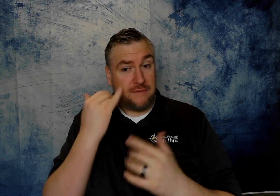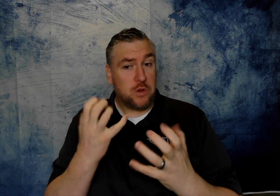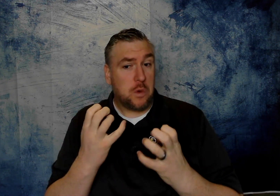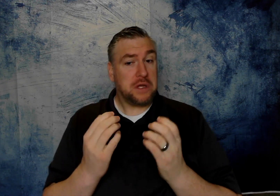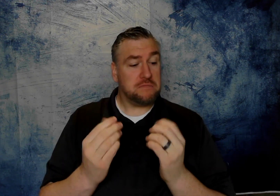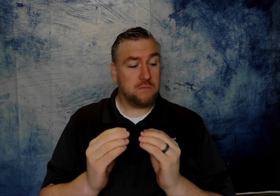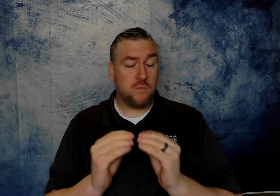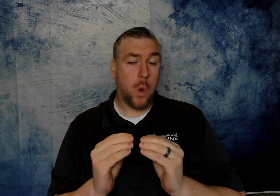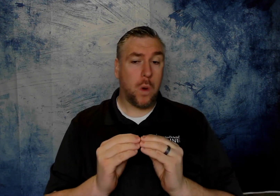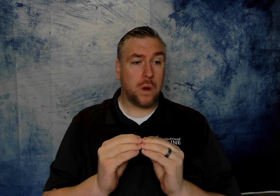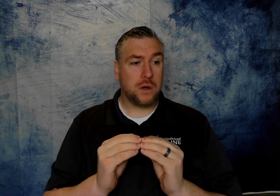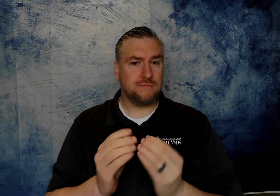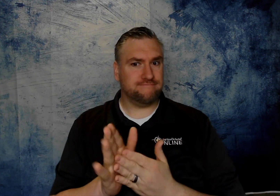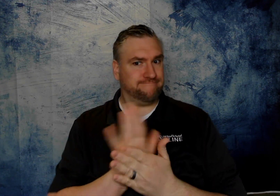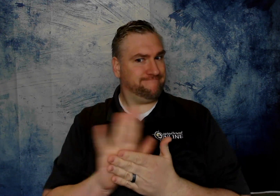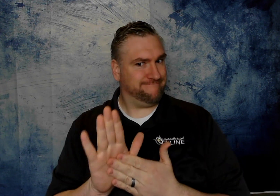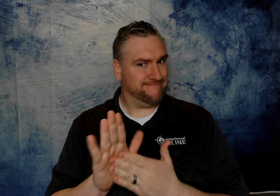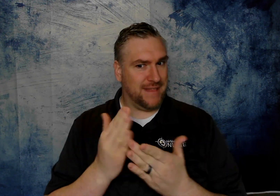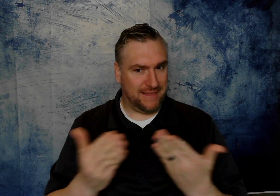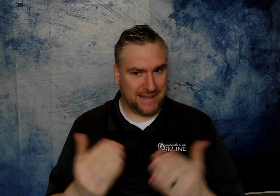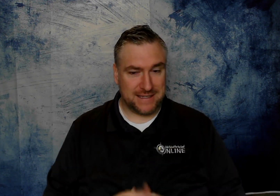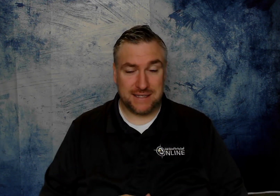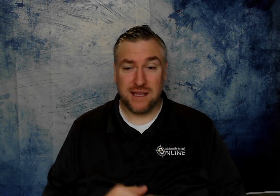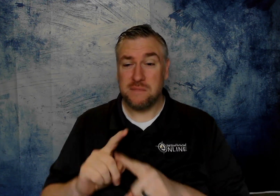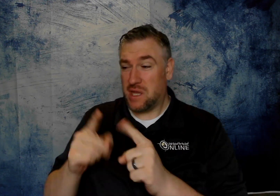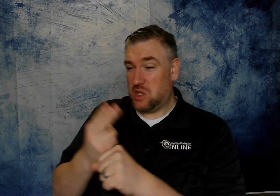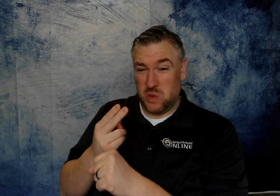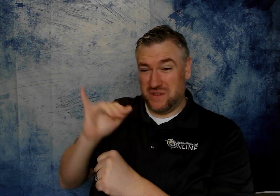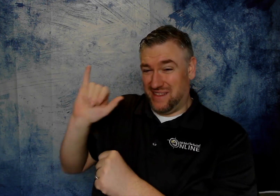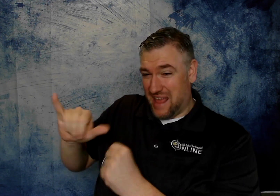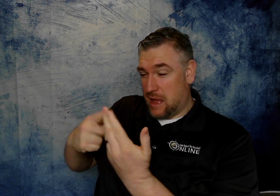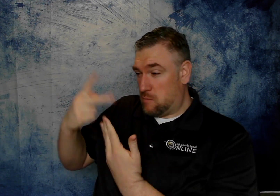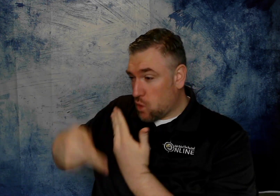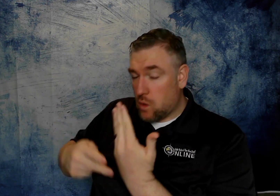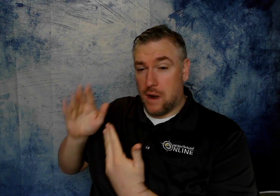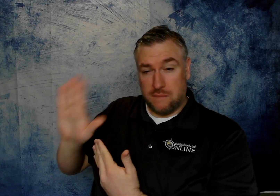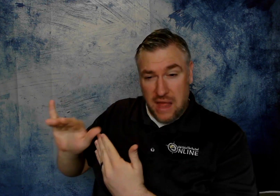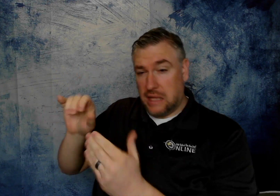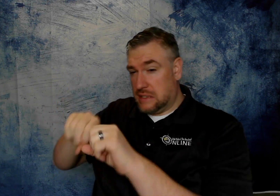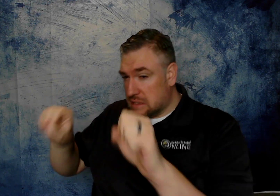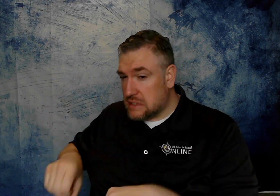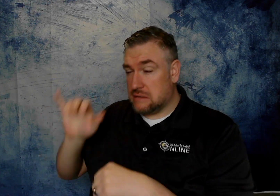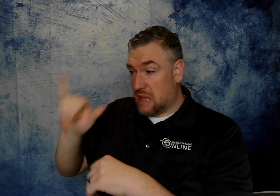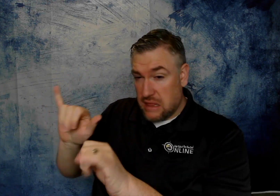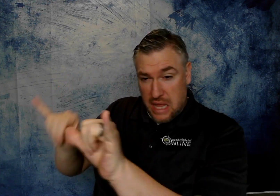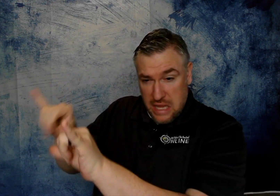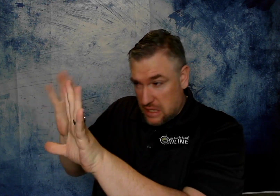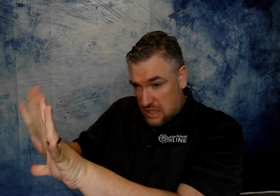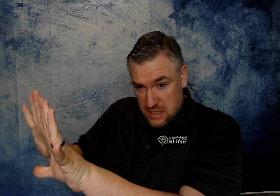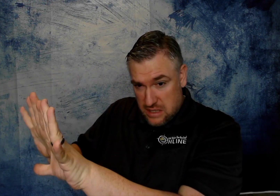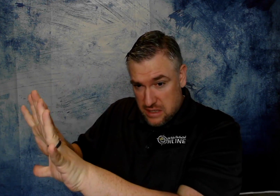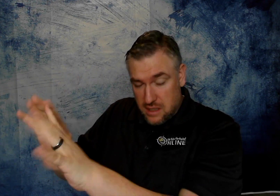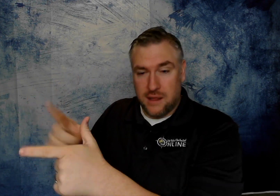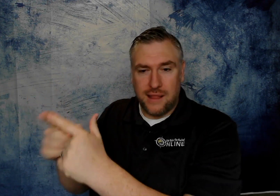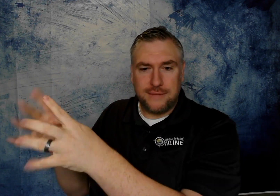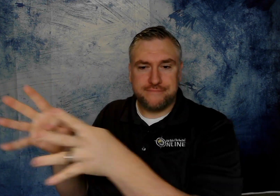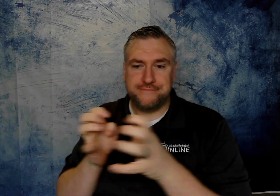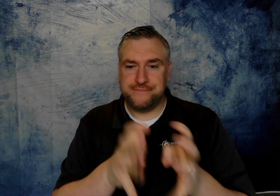So HTML, if you want a little bit more nice, a little bit more fancy, you can use that. You use that program, that system,